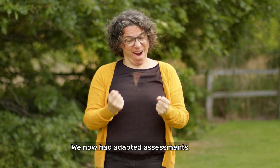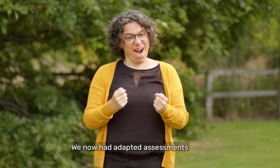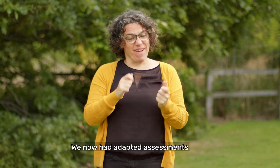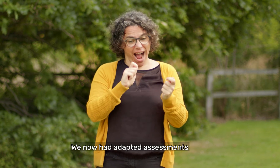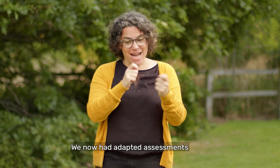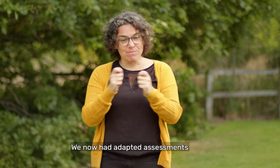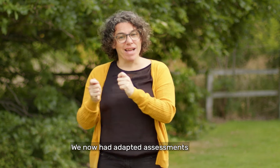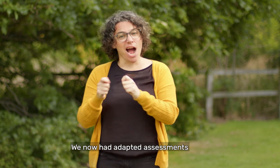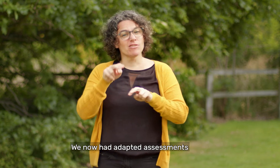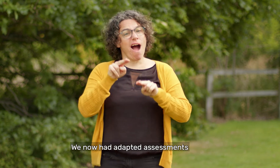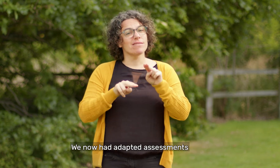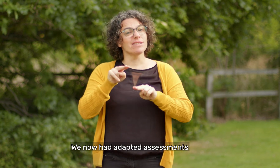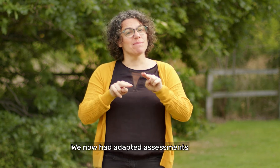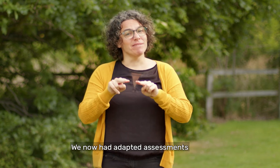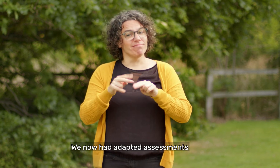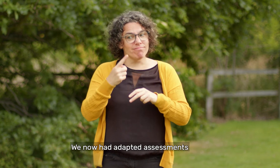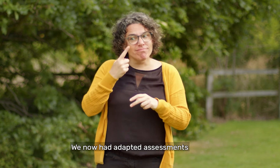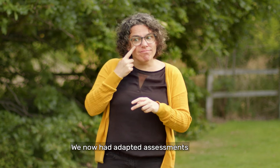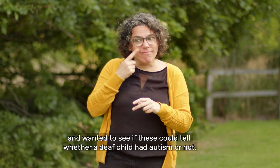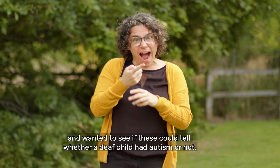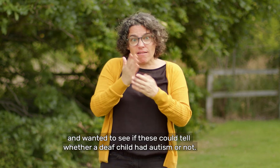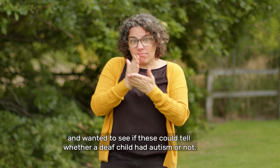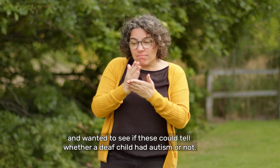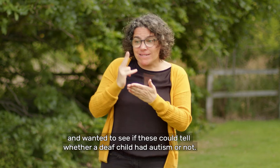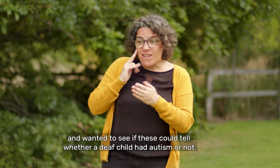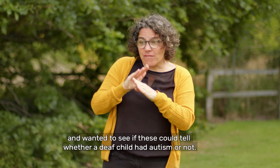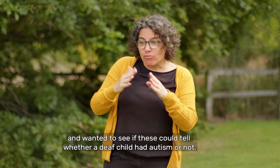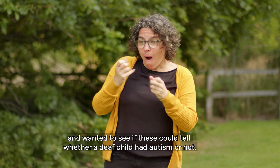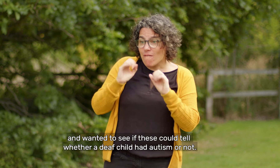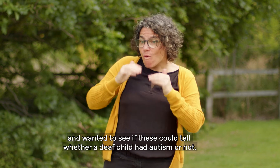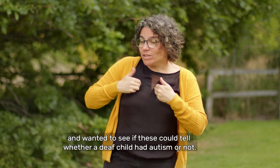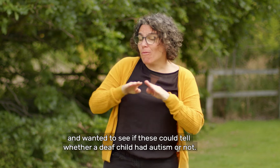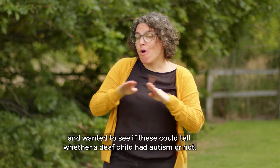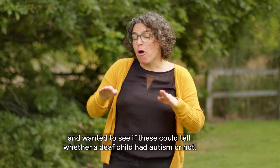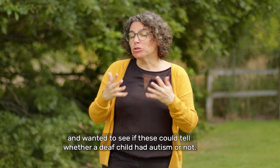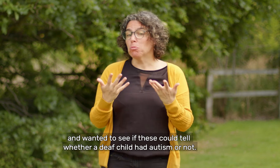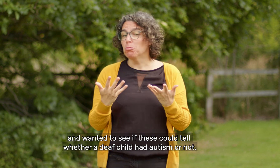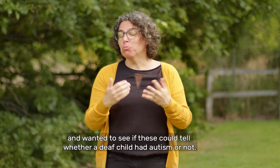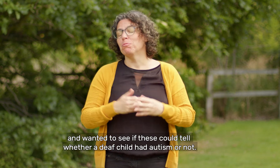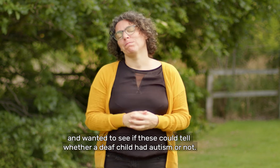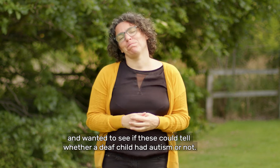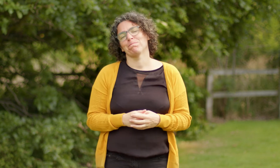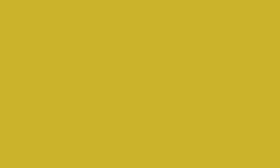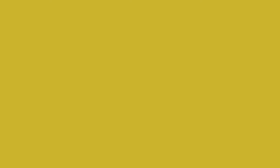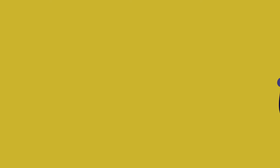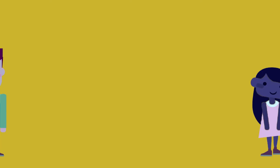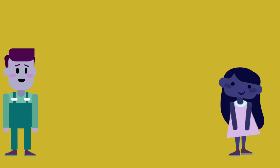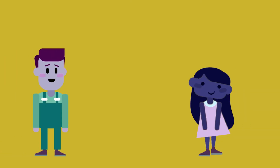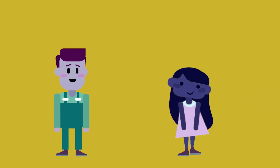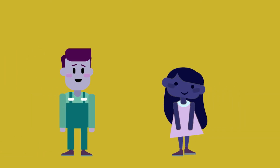now had adapted assessments and wanted to see if these could tell whether a deaf child had autism or not.